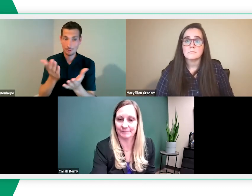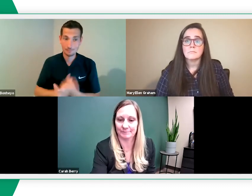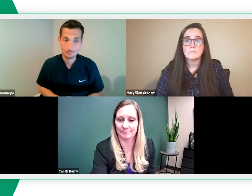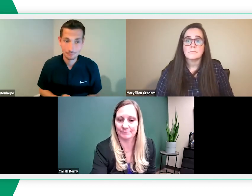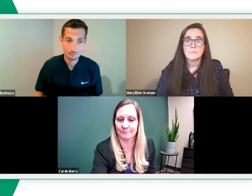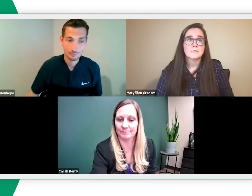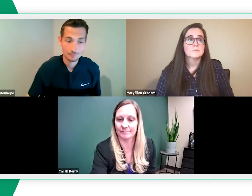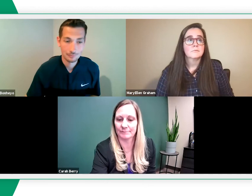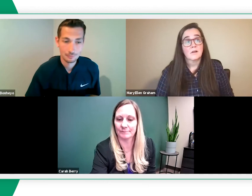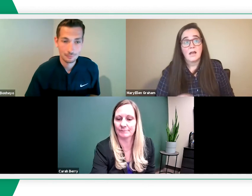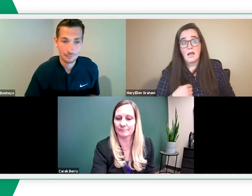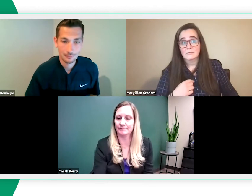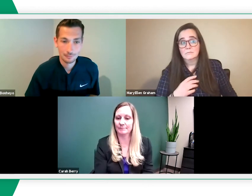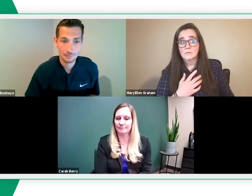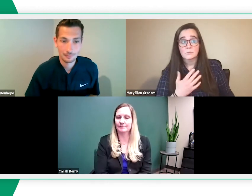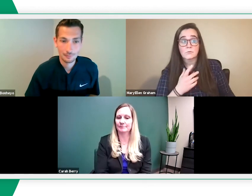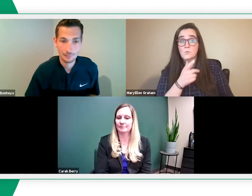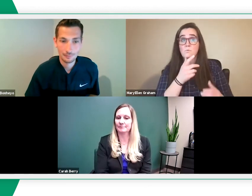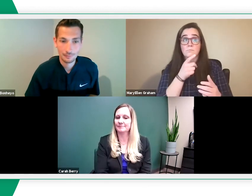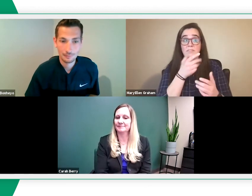will let Mary Ellen start.